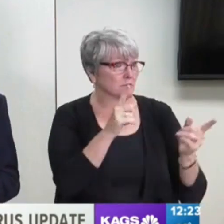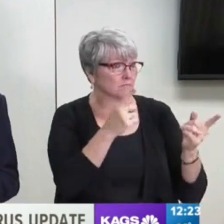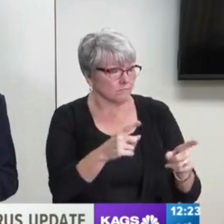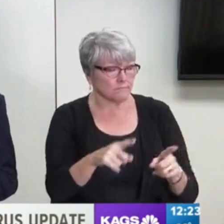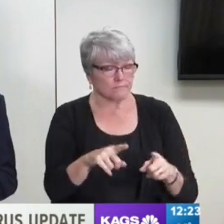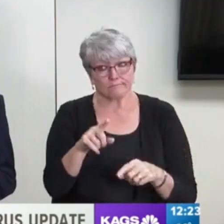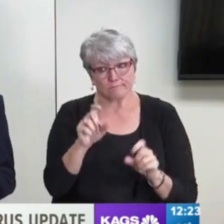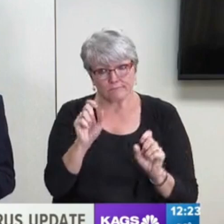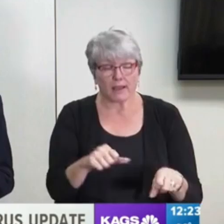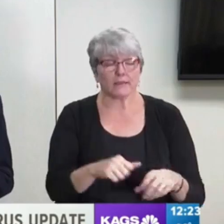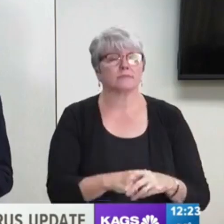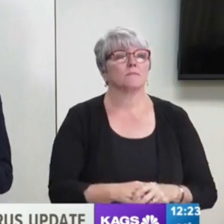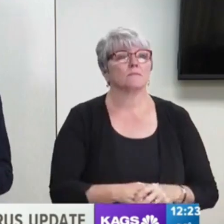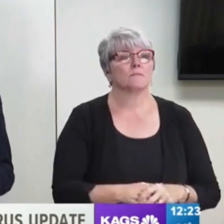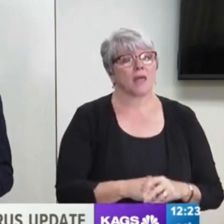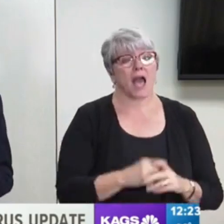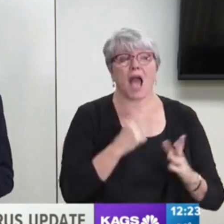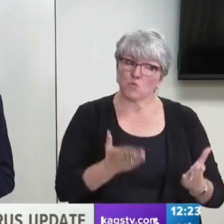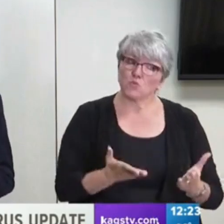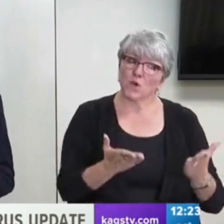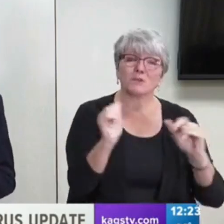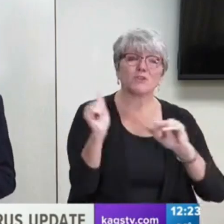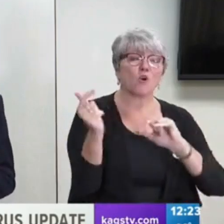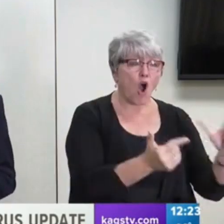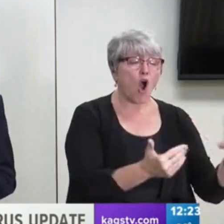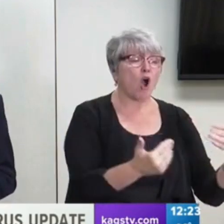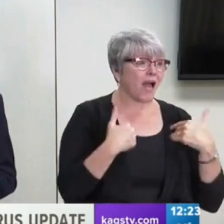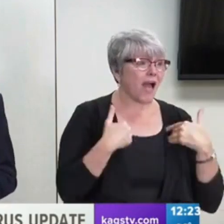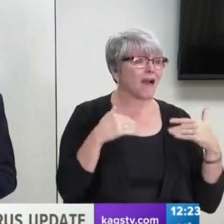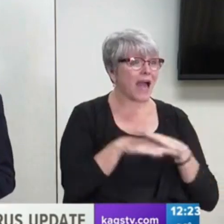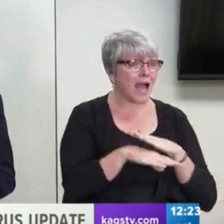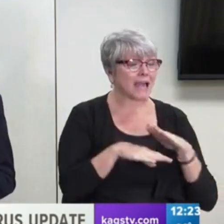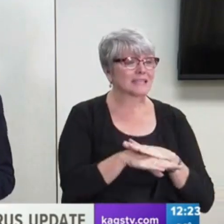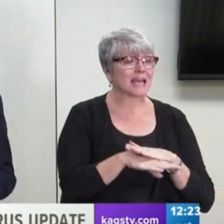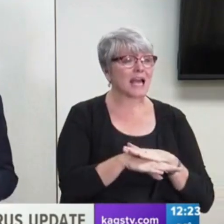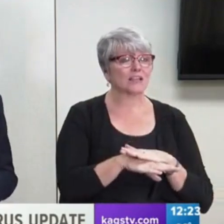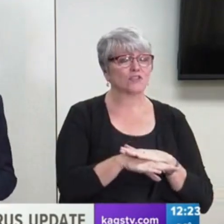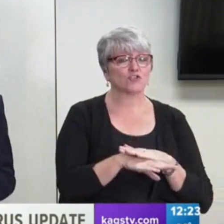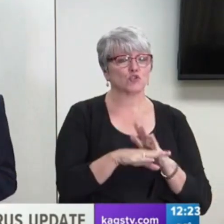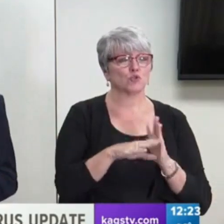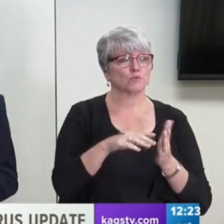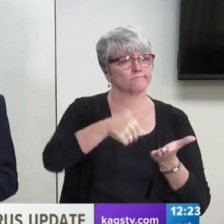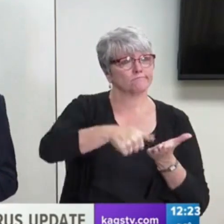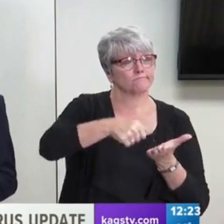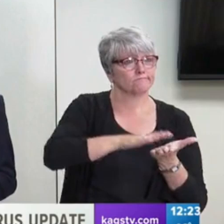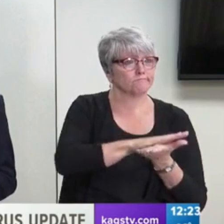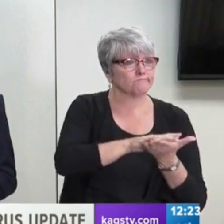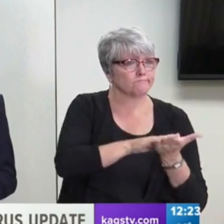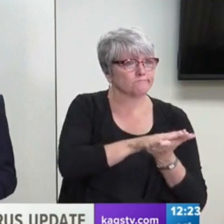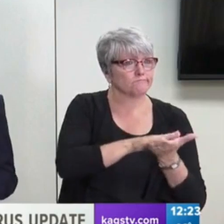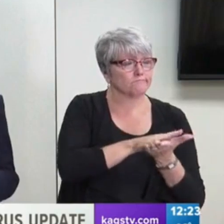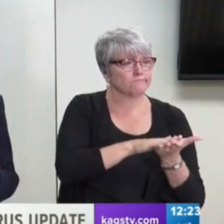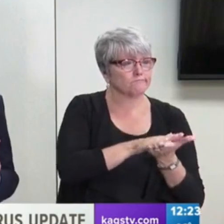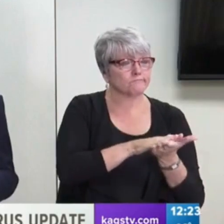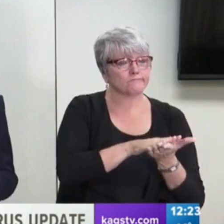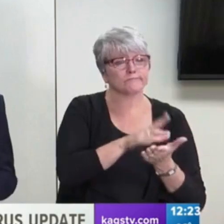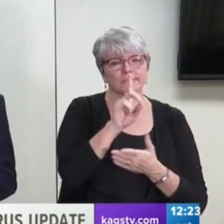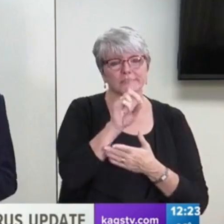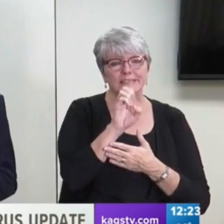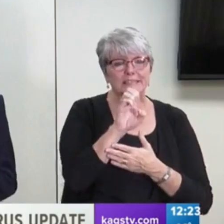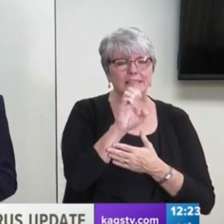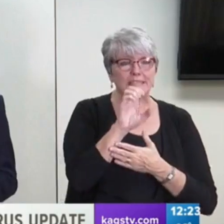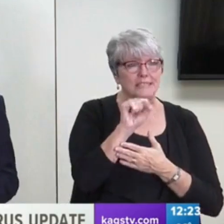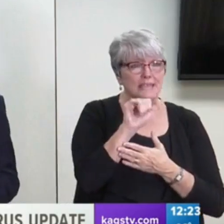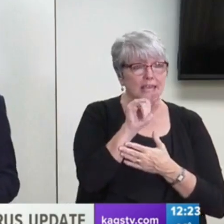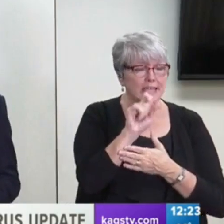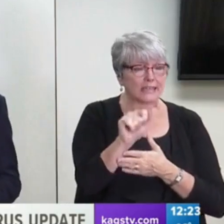so I recommend everybody have access to an alcohol-based desanitizer, to